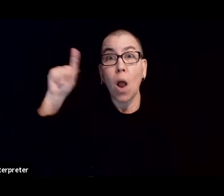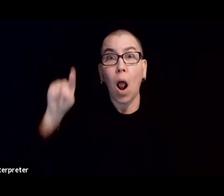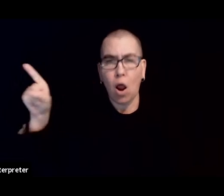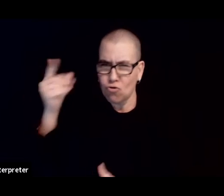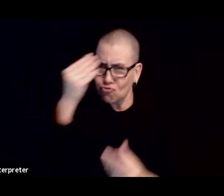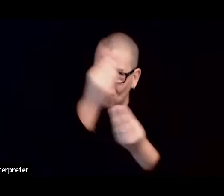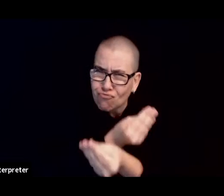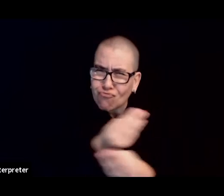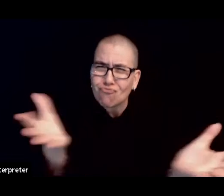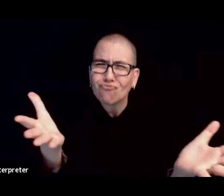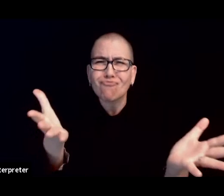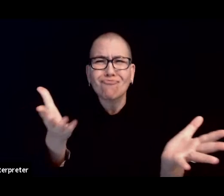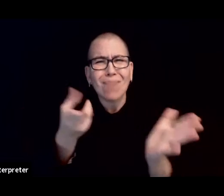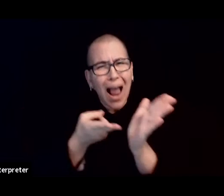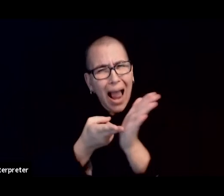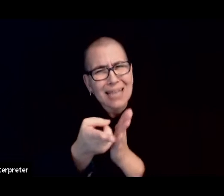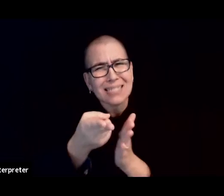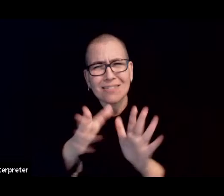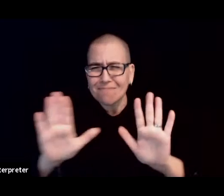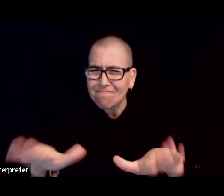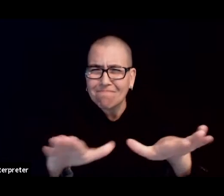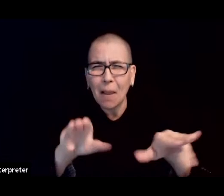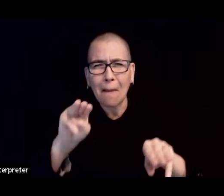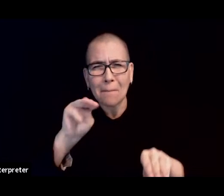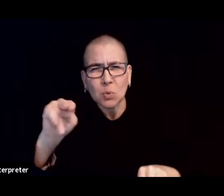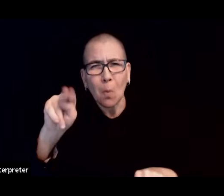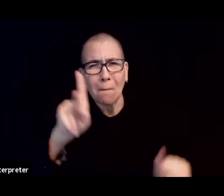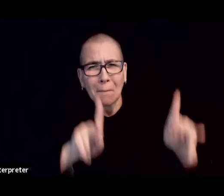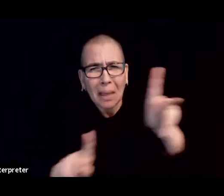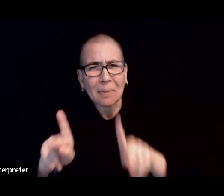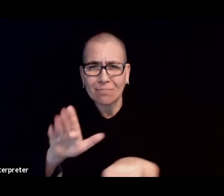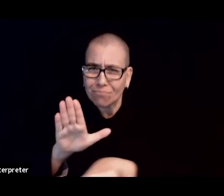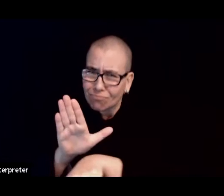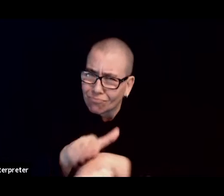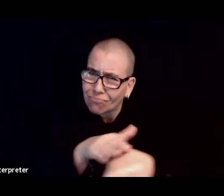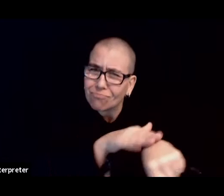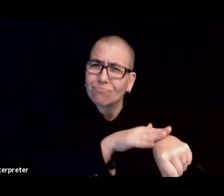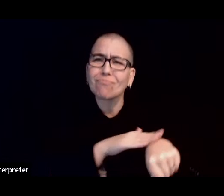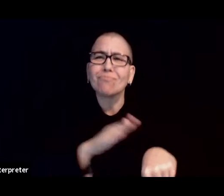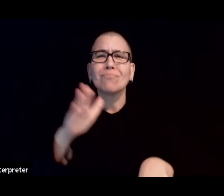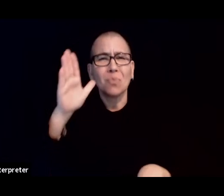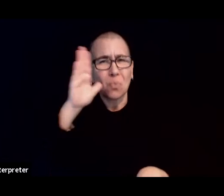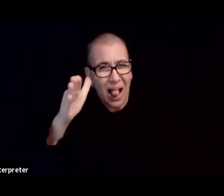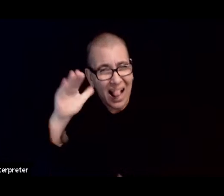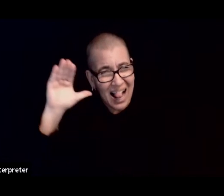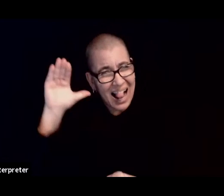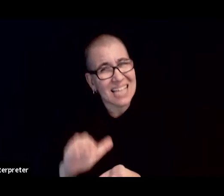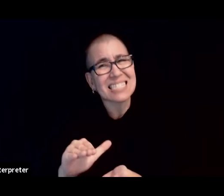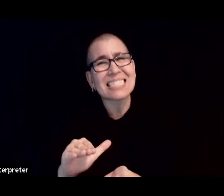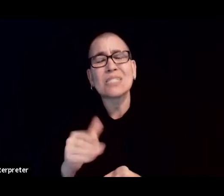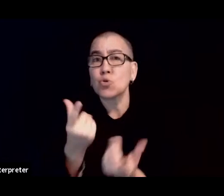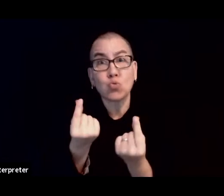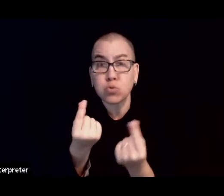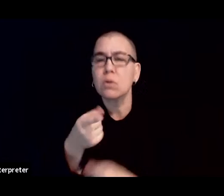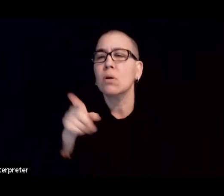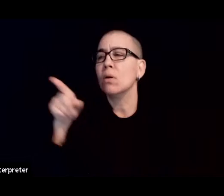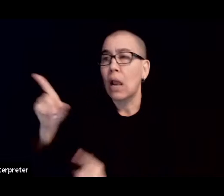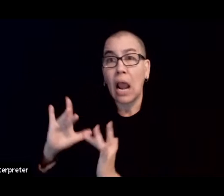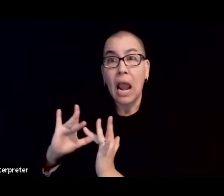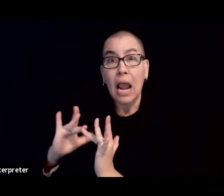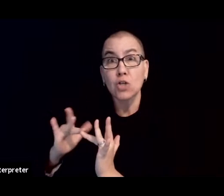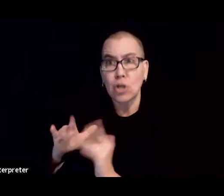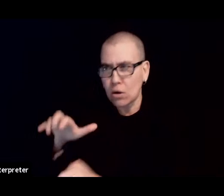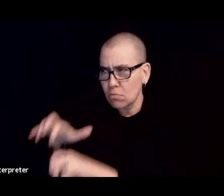government, we're adding a new web page on our website showing the latest numbers that we will be receiving from the